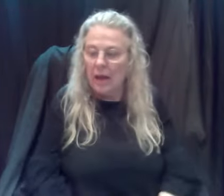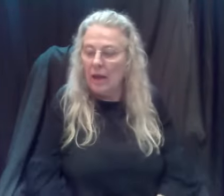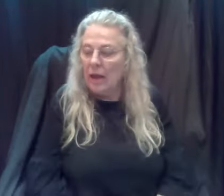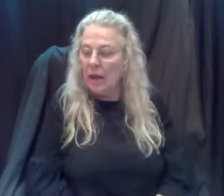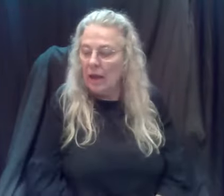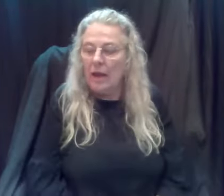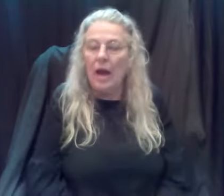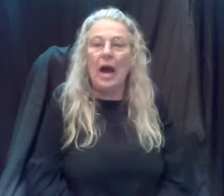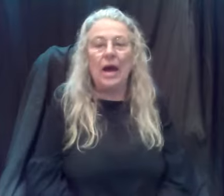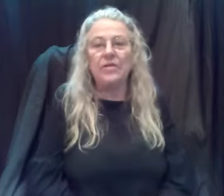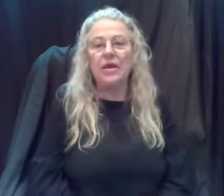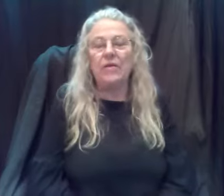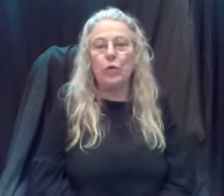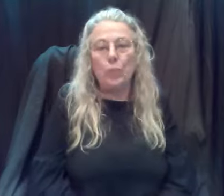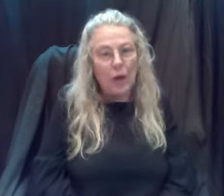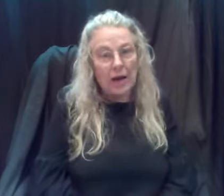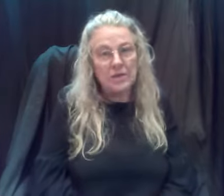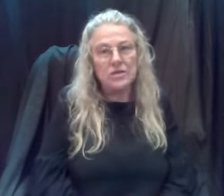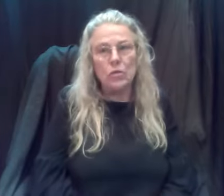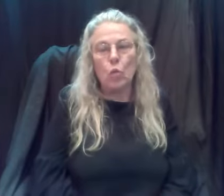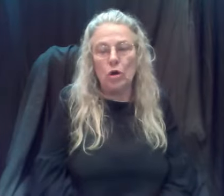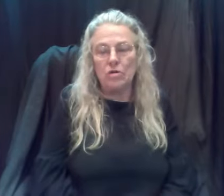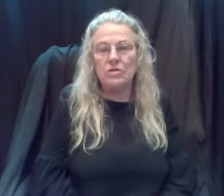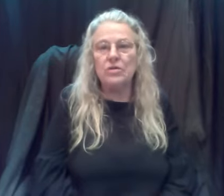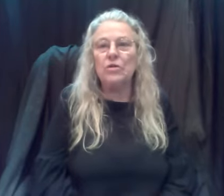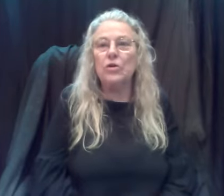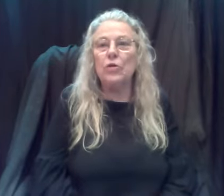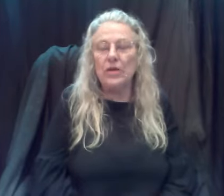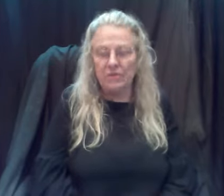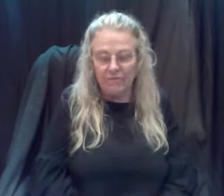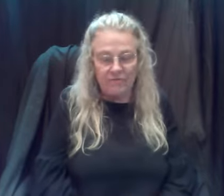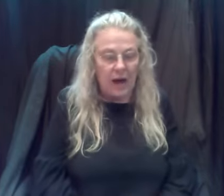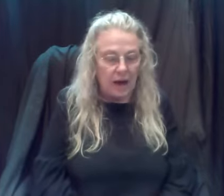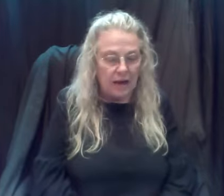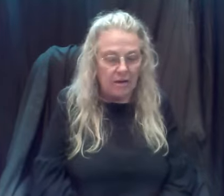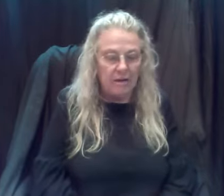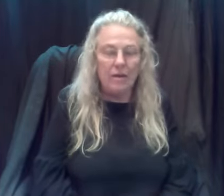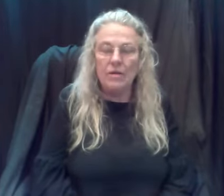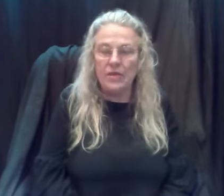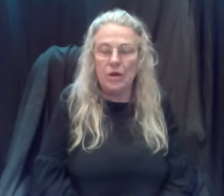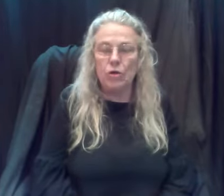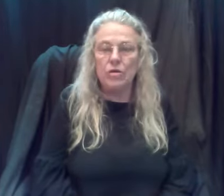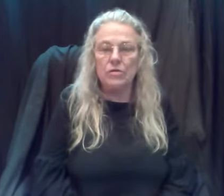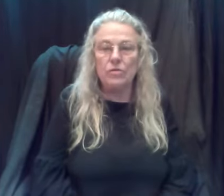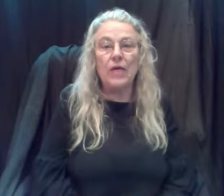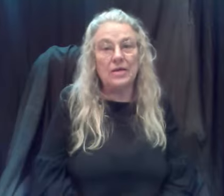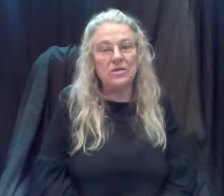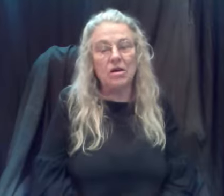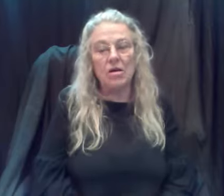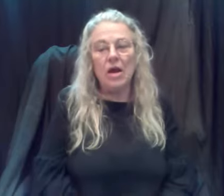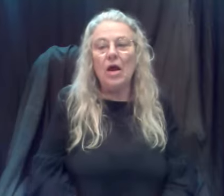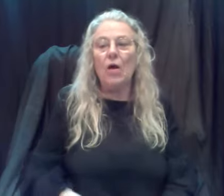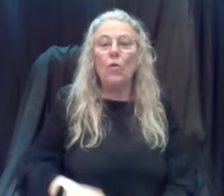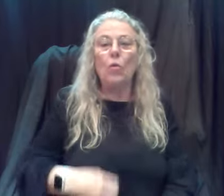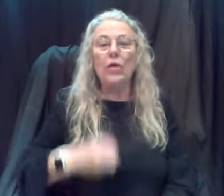I think if you practice the words, you're going to find that you can do that song with the